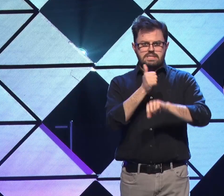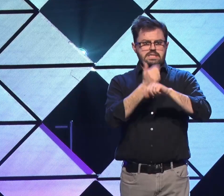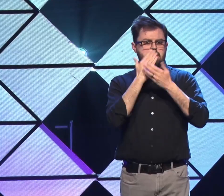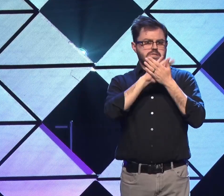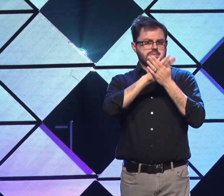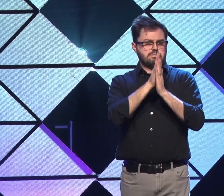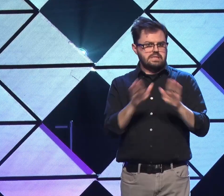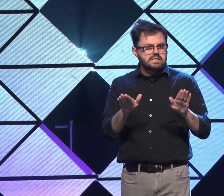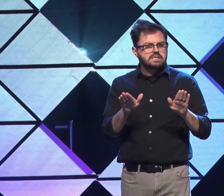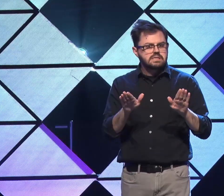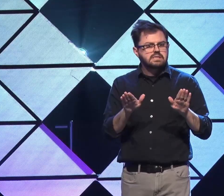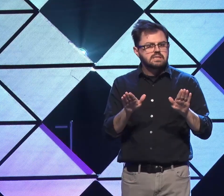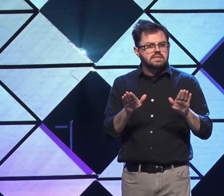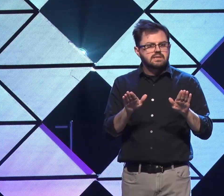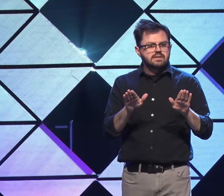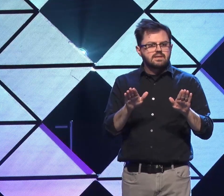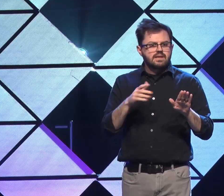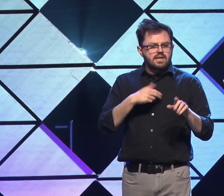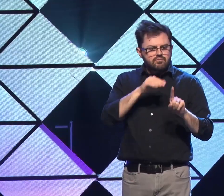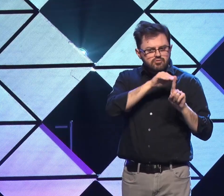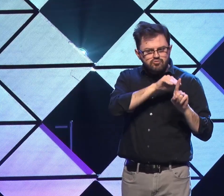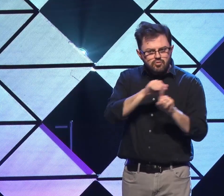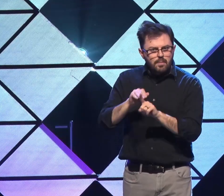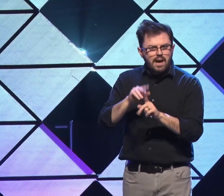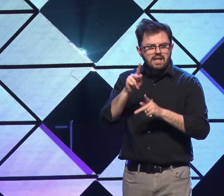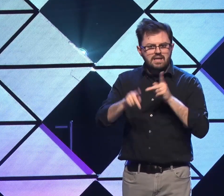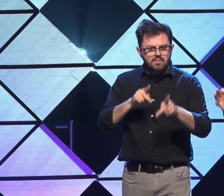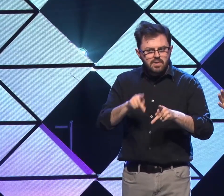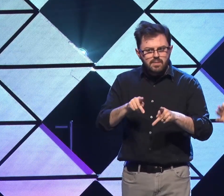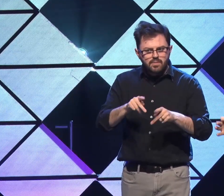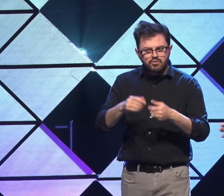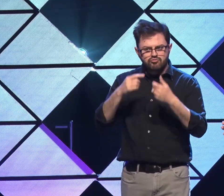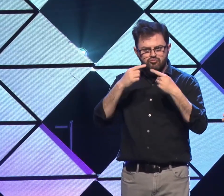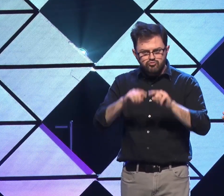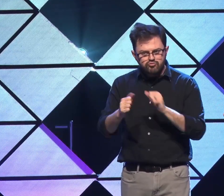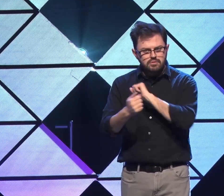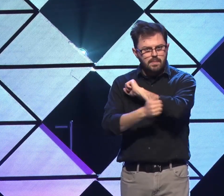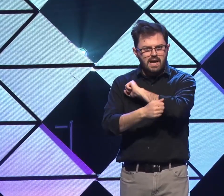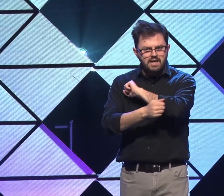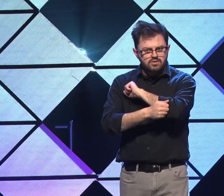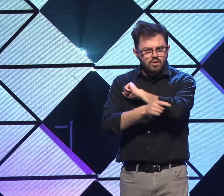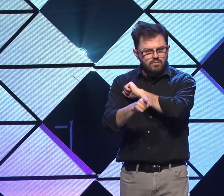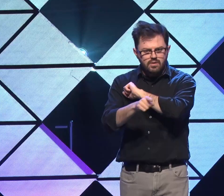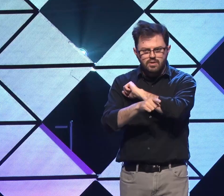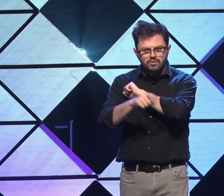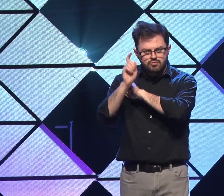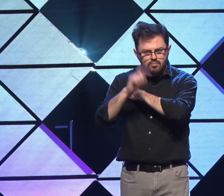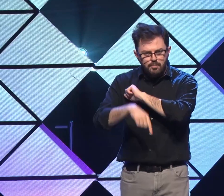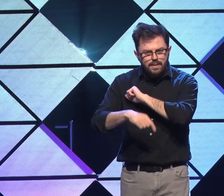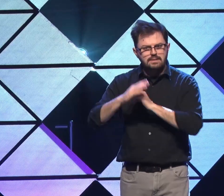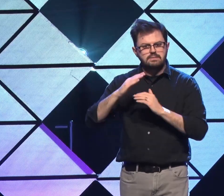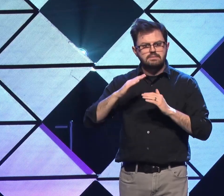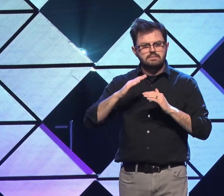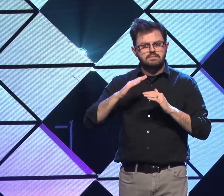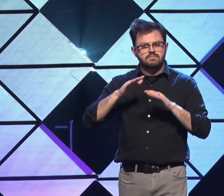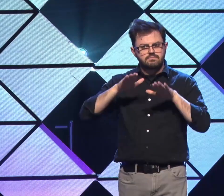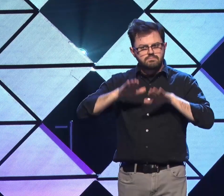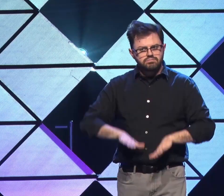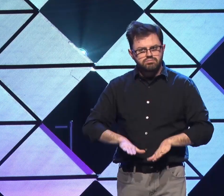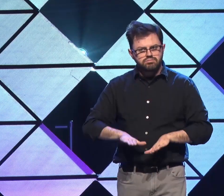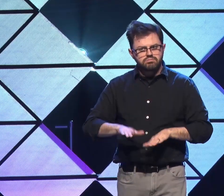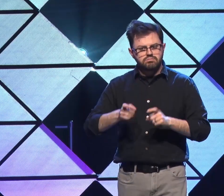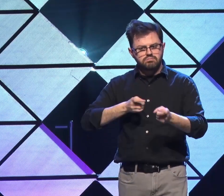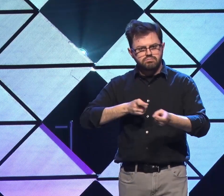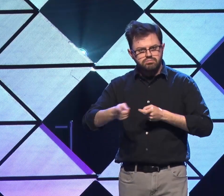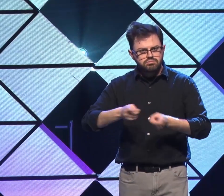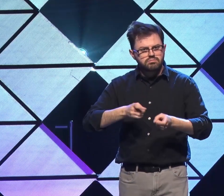was a reminder, don't get out of hand during Passover, because we are here to make